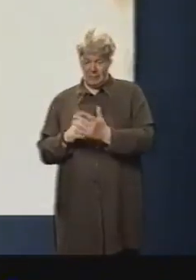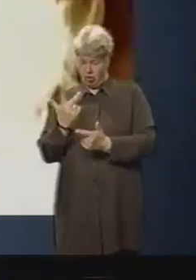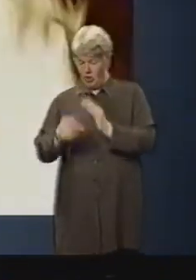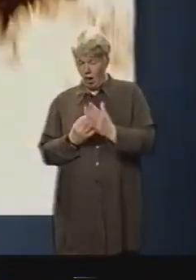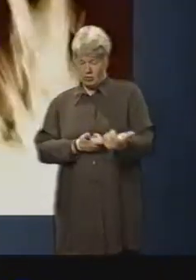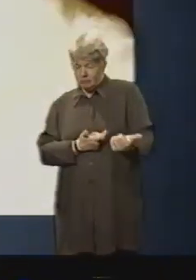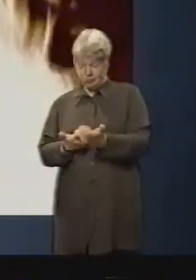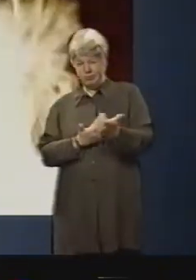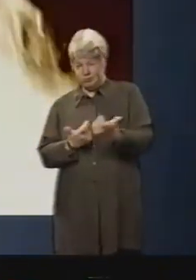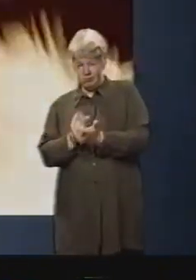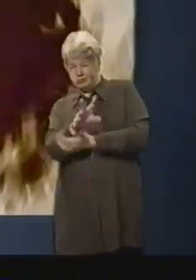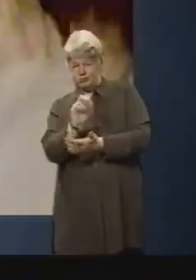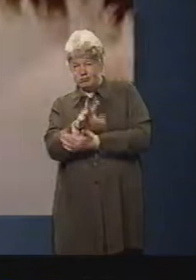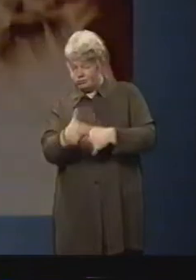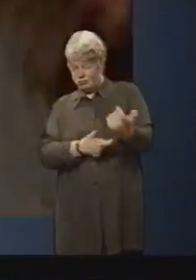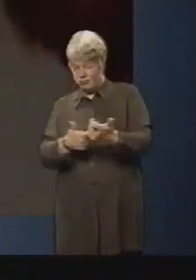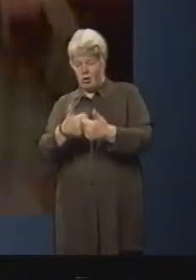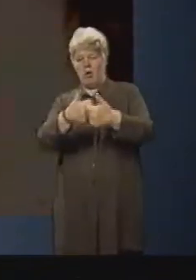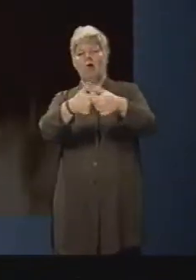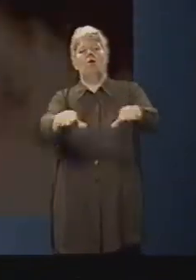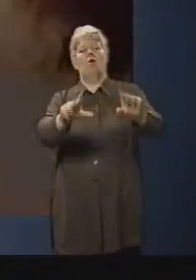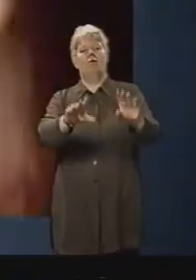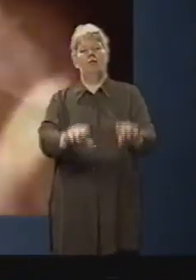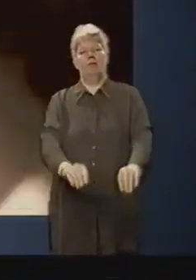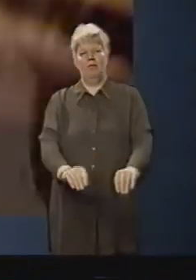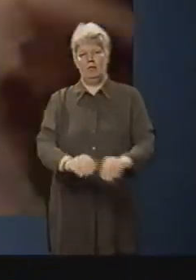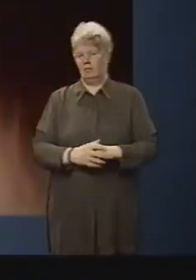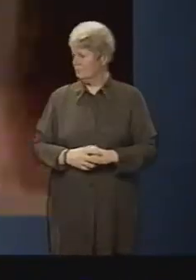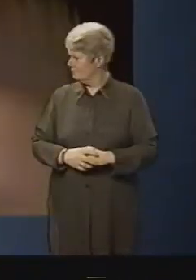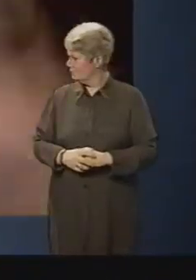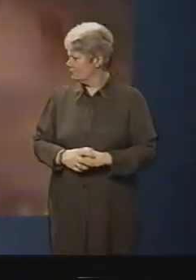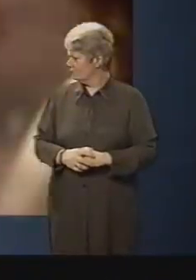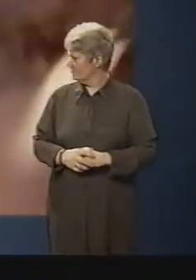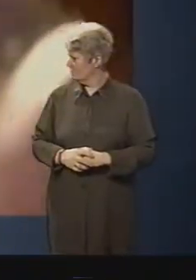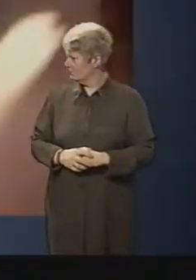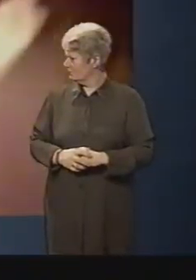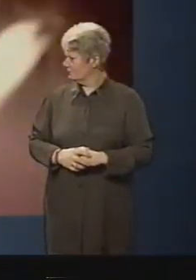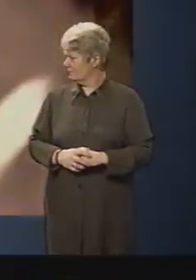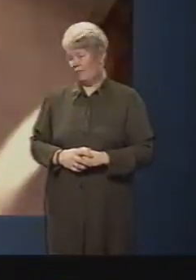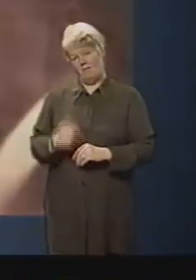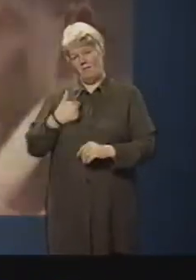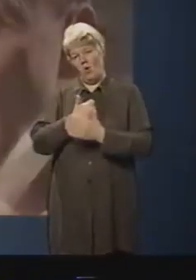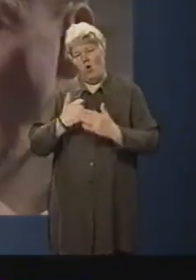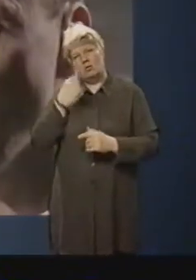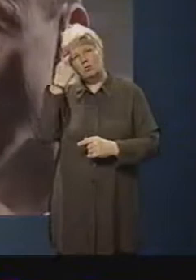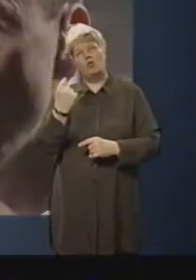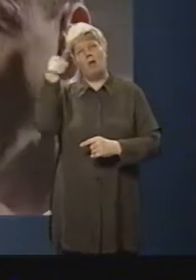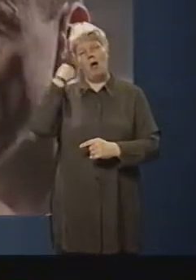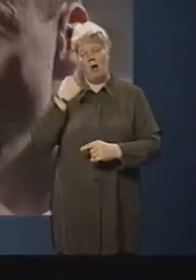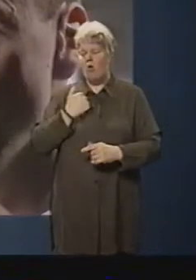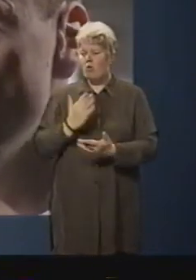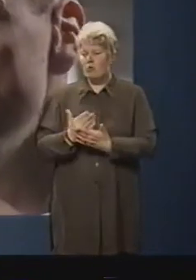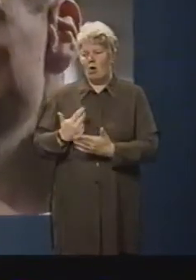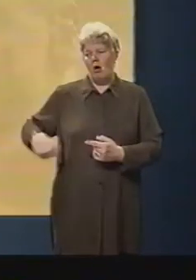before they finally got the flames under control. I always think, and cast my mind back on that day, how lucky we